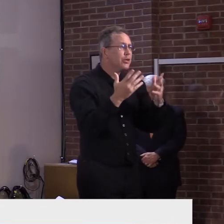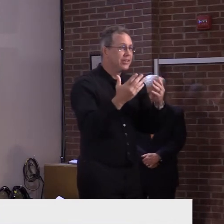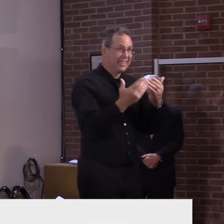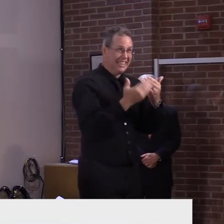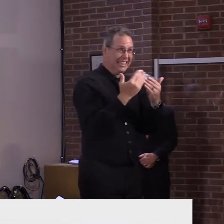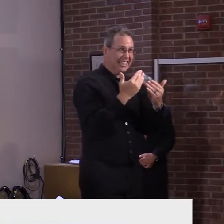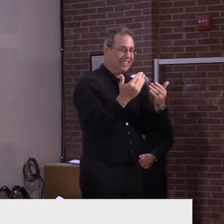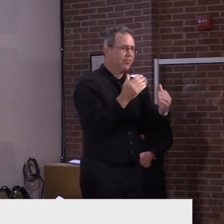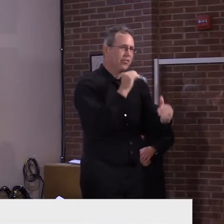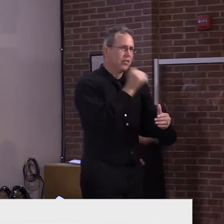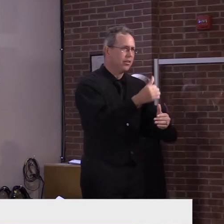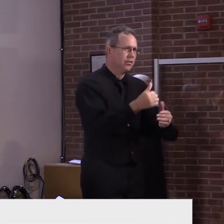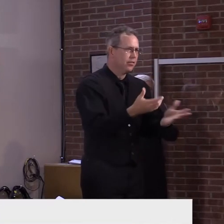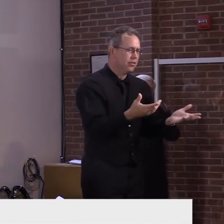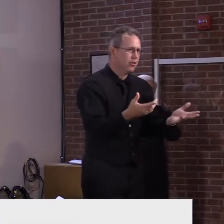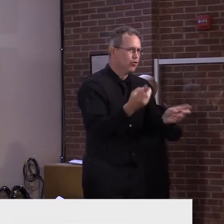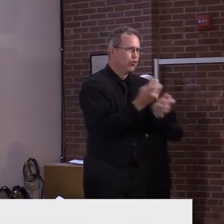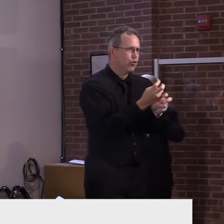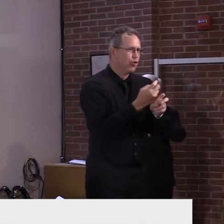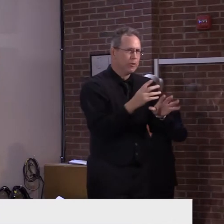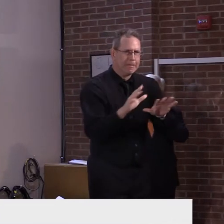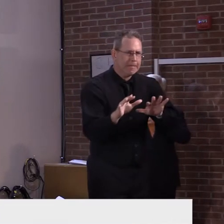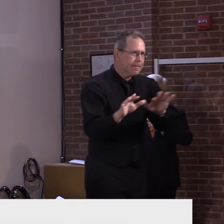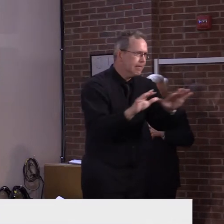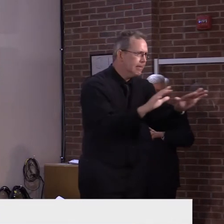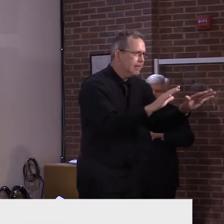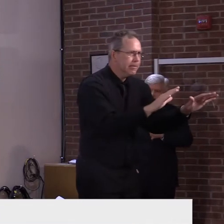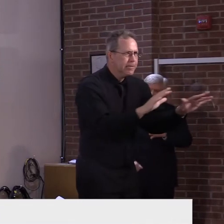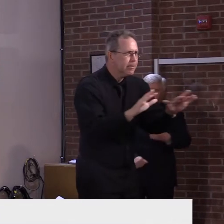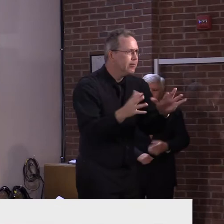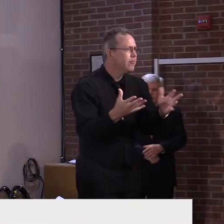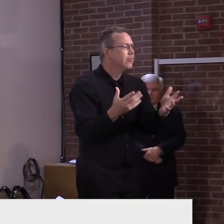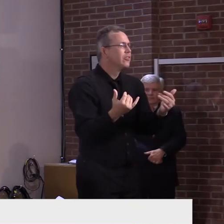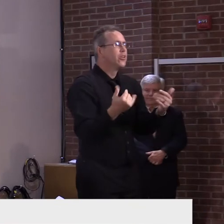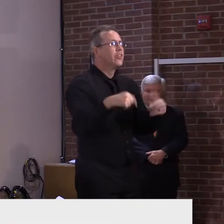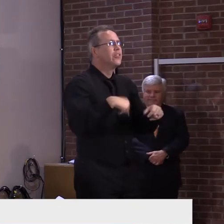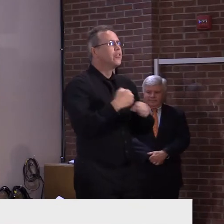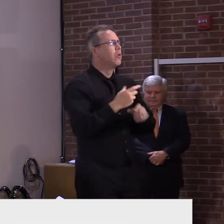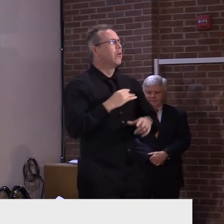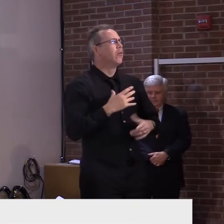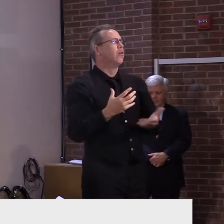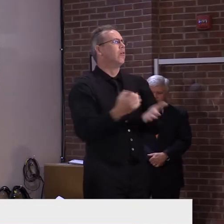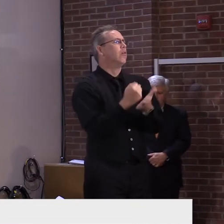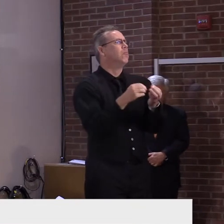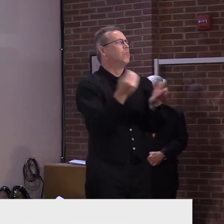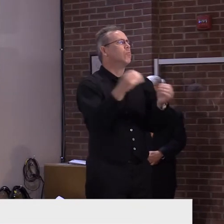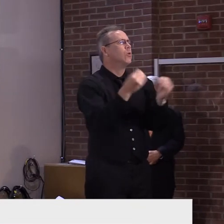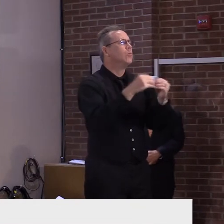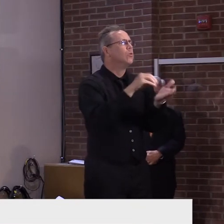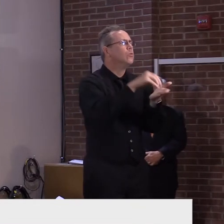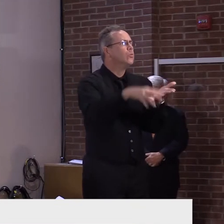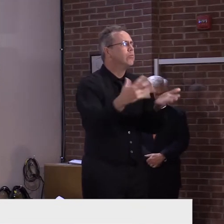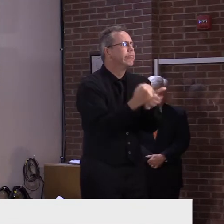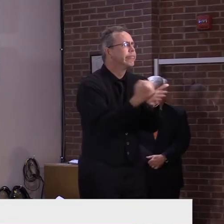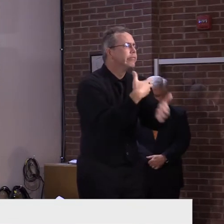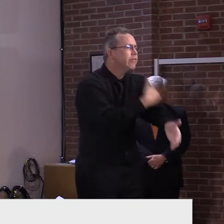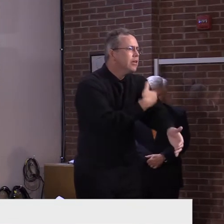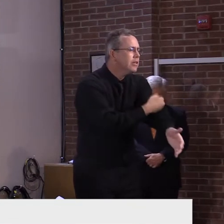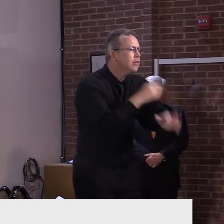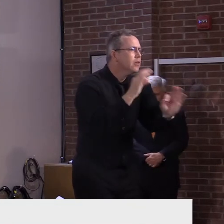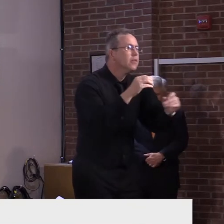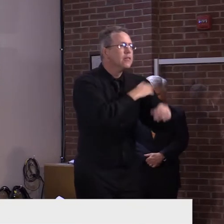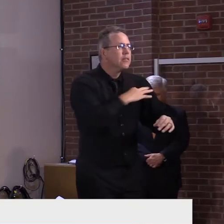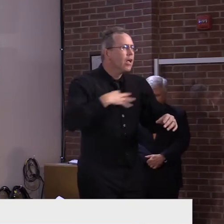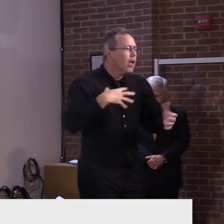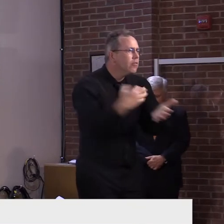opening. Vaccination is the major difference as compared to last year, however, but there's still a lot of community transmission going on as a result of